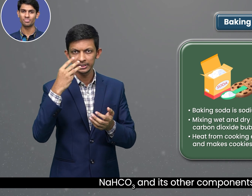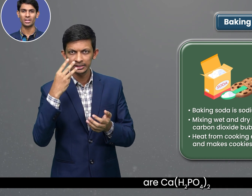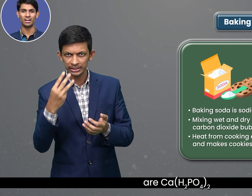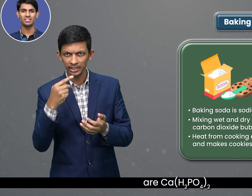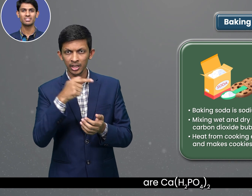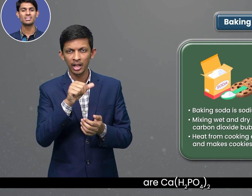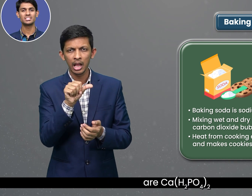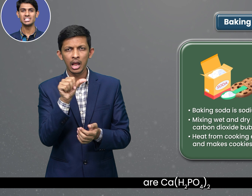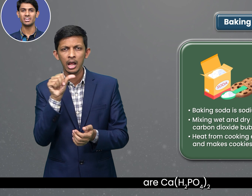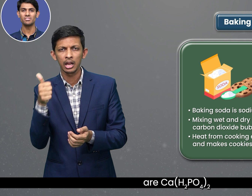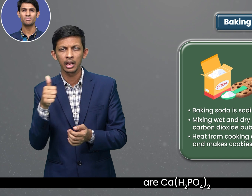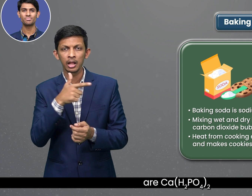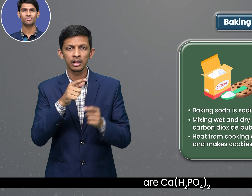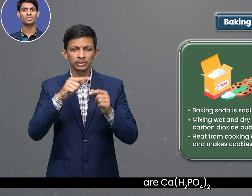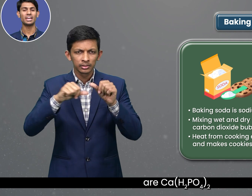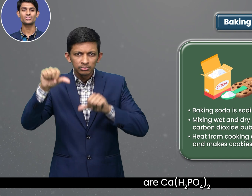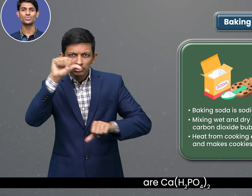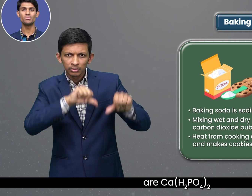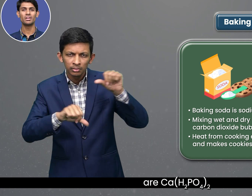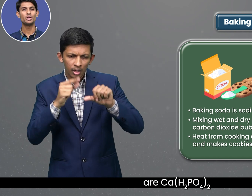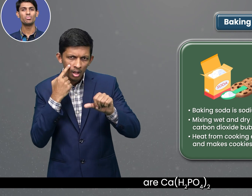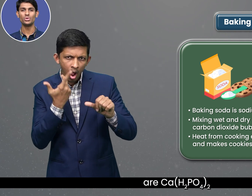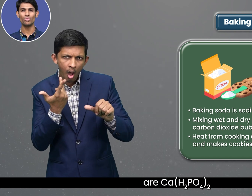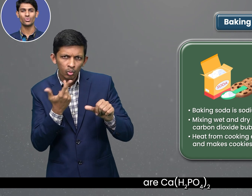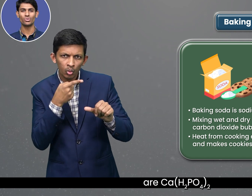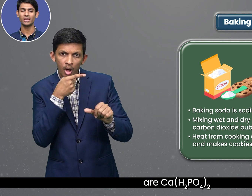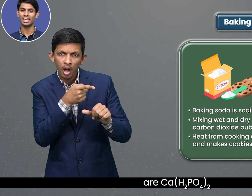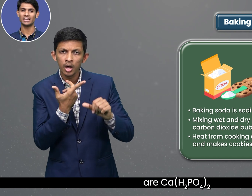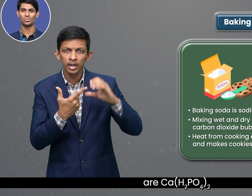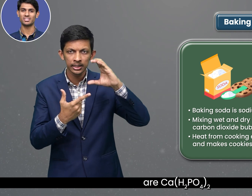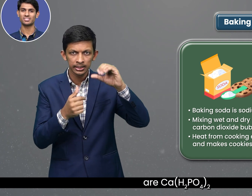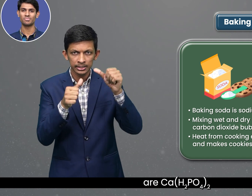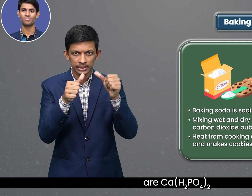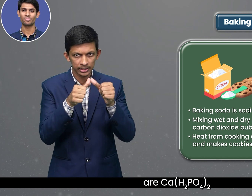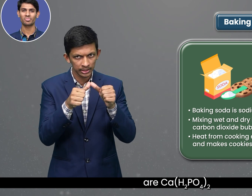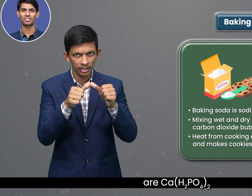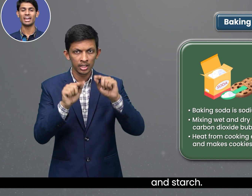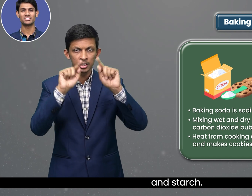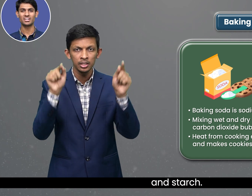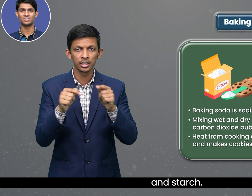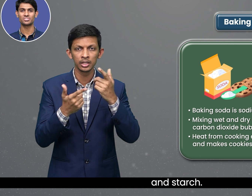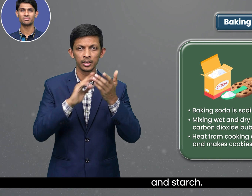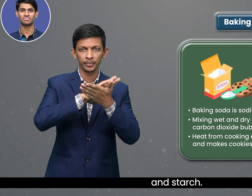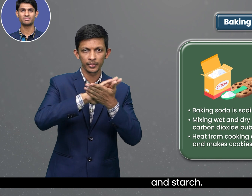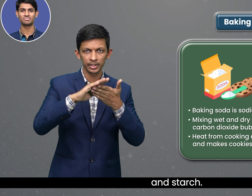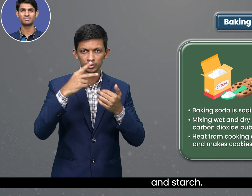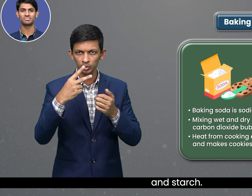components are Ca, H2, PO4 taken twice, and